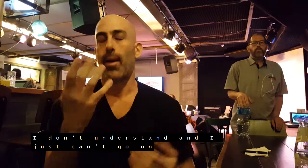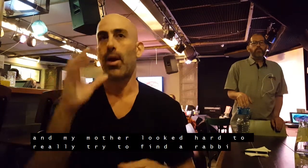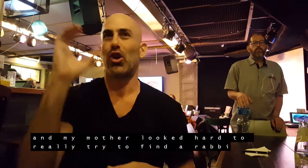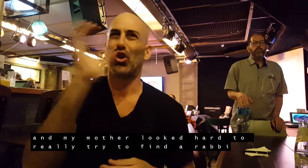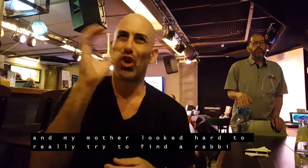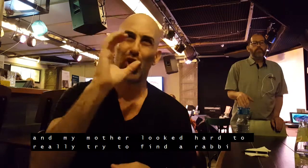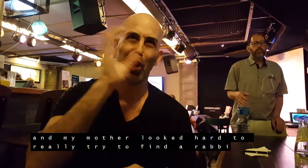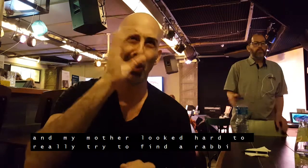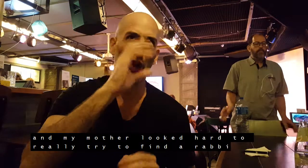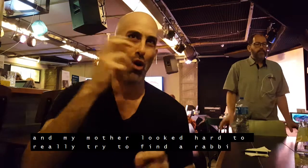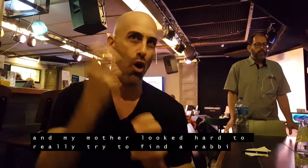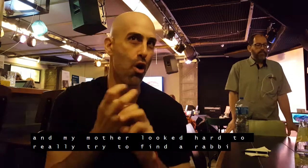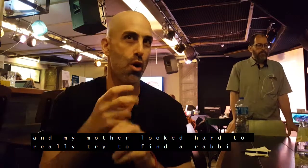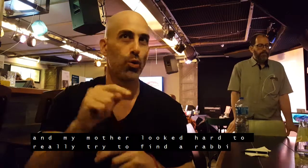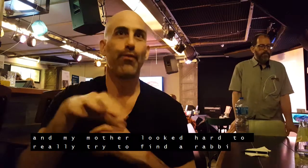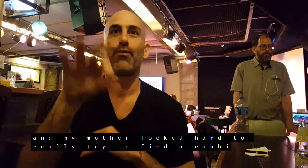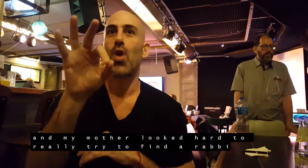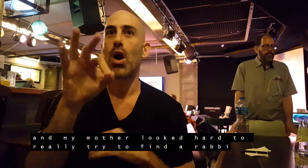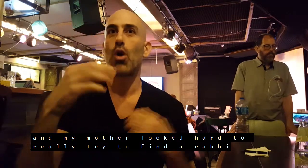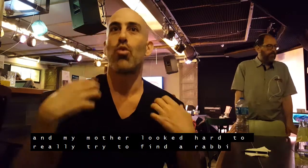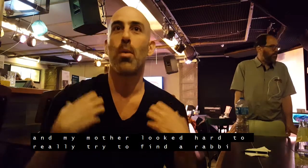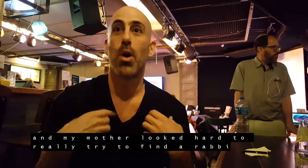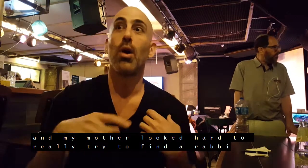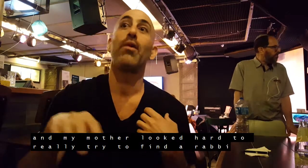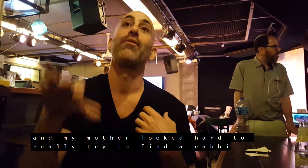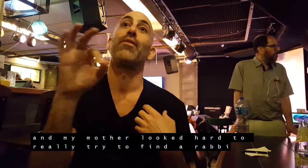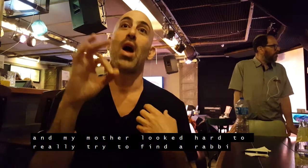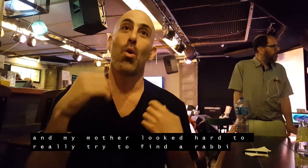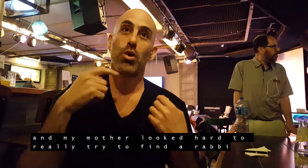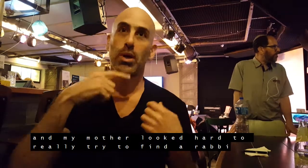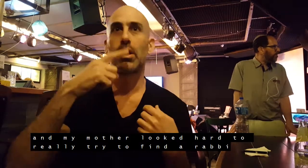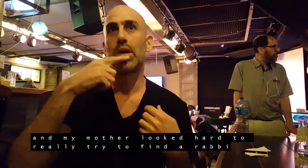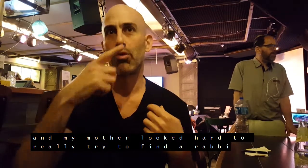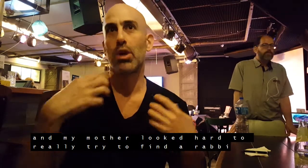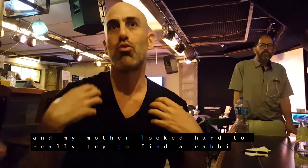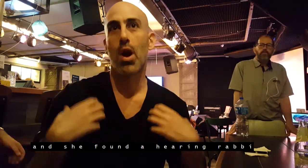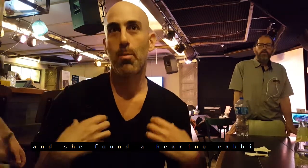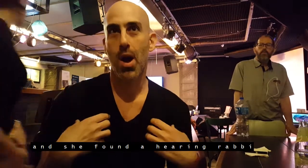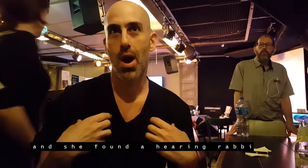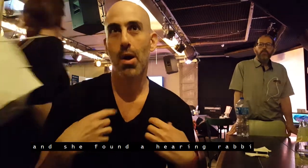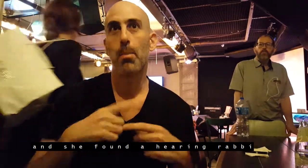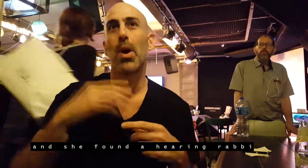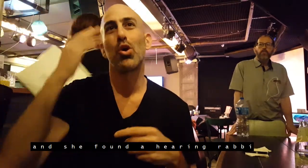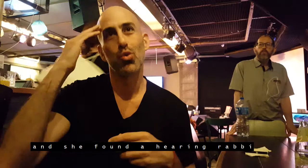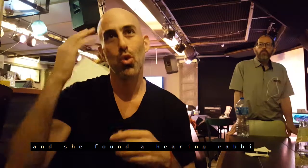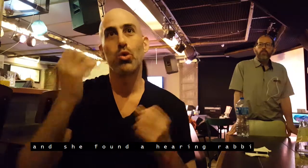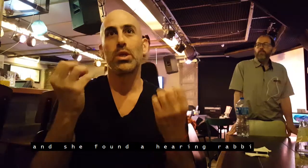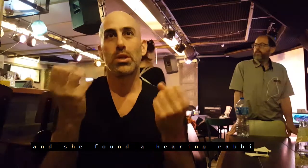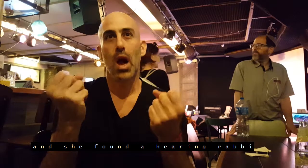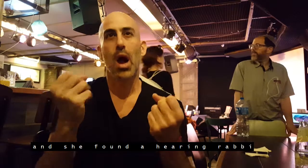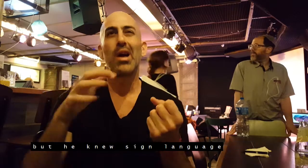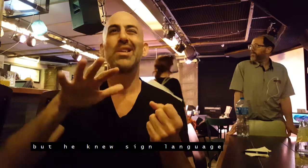my mother was like, oh, and she looked hard to really try to find a rabbi. And she found a hearing rabbi, but he knew sign